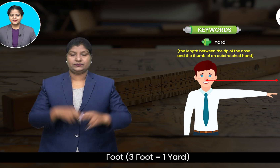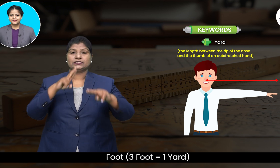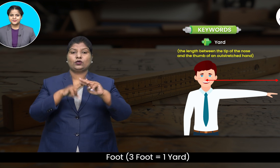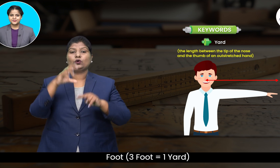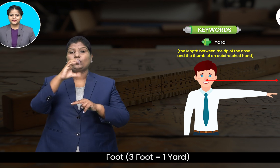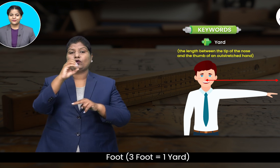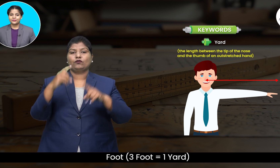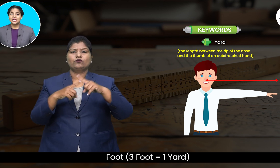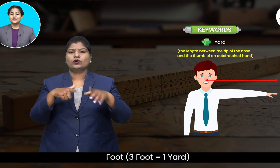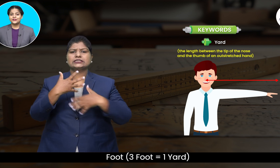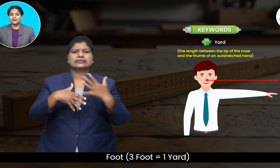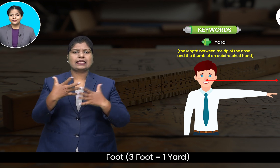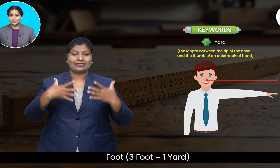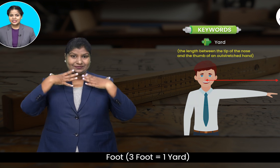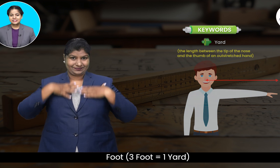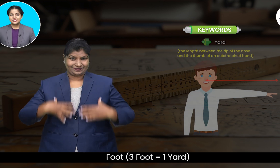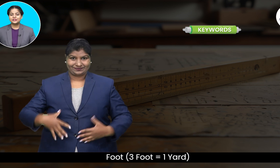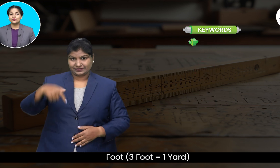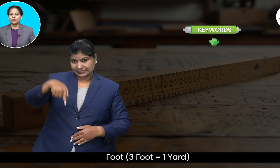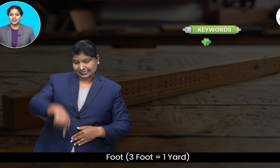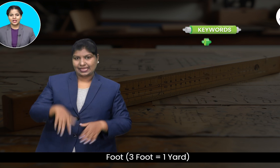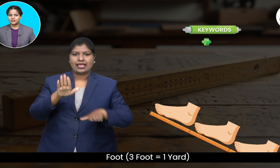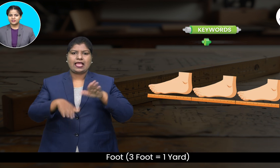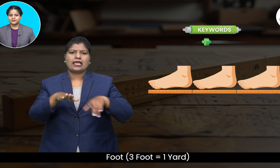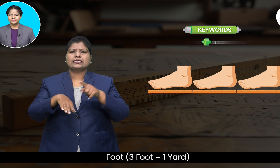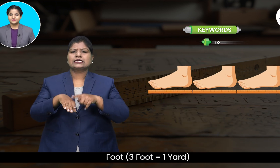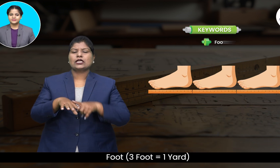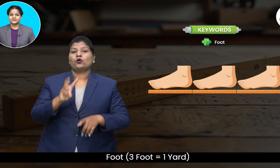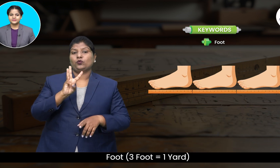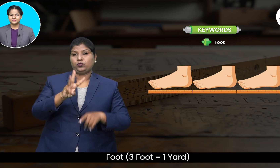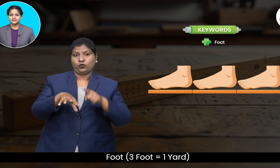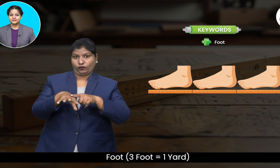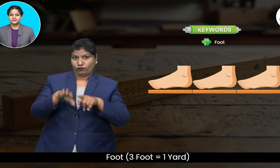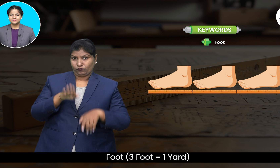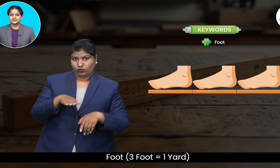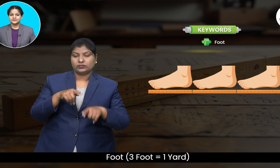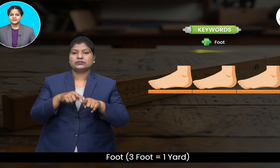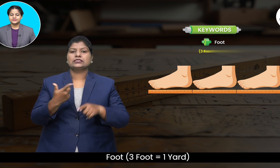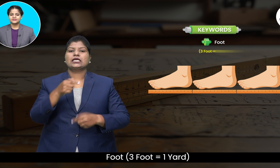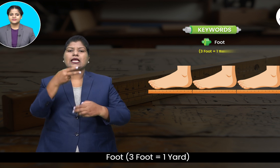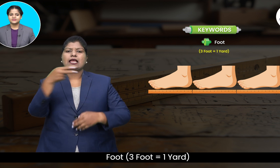Foot. 3 foot is equal to 1 yard.